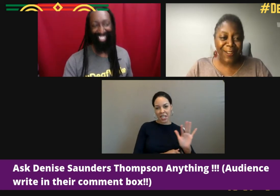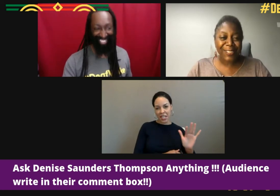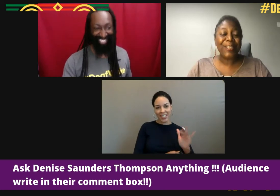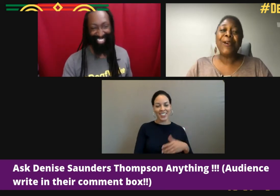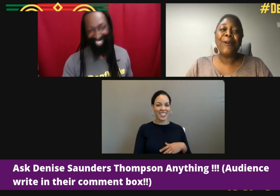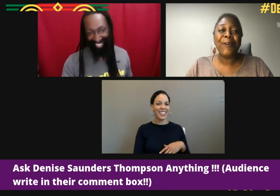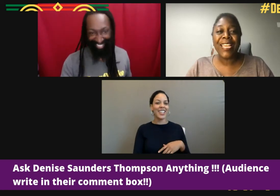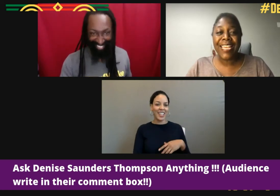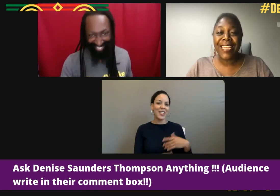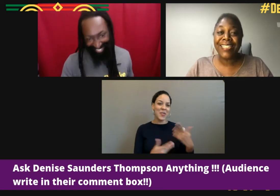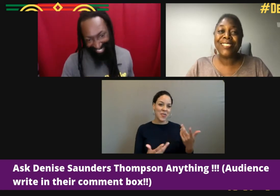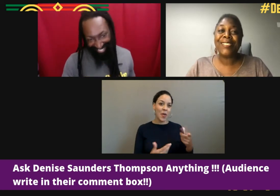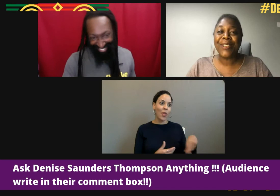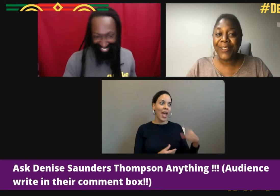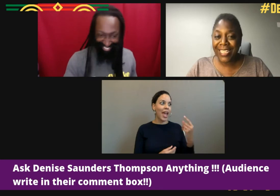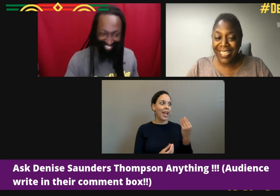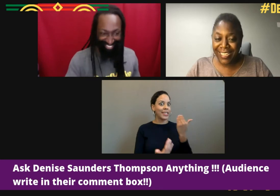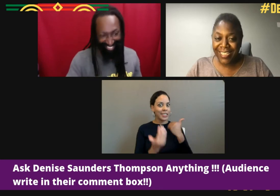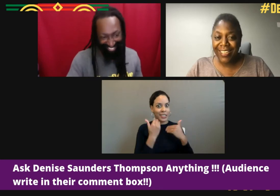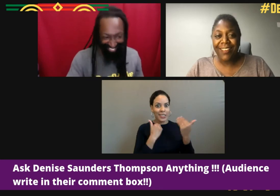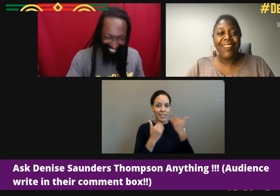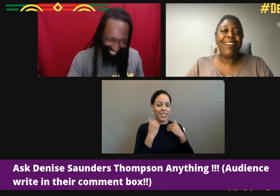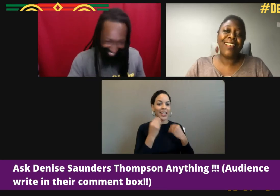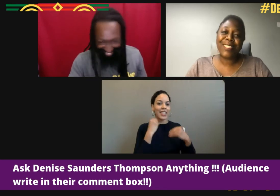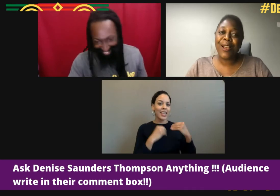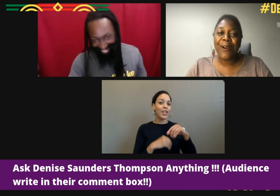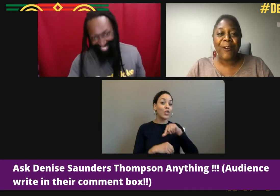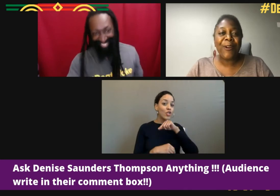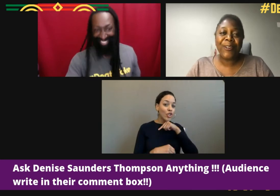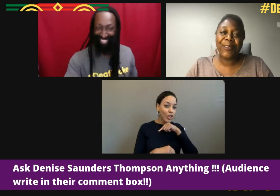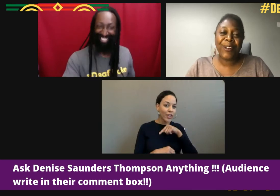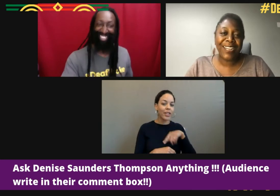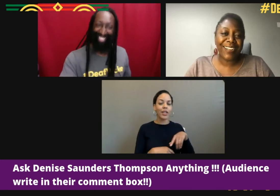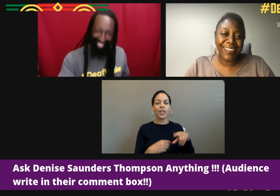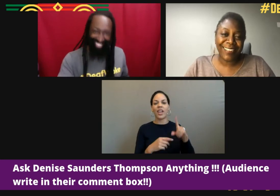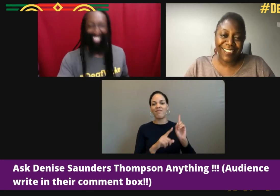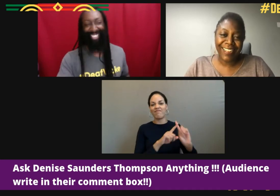my house who eat turkey